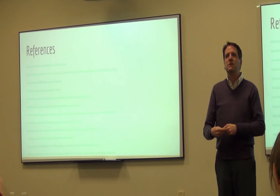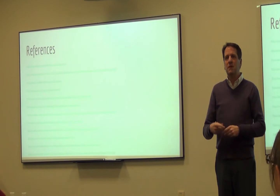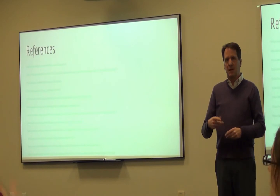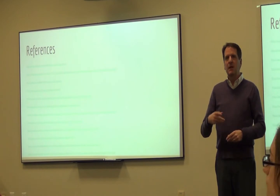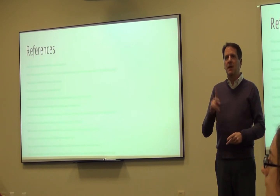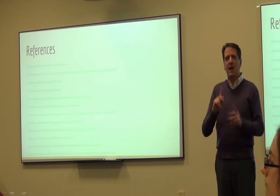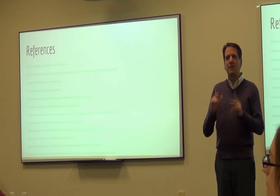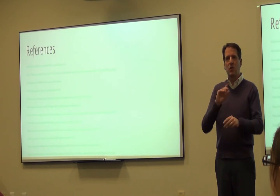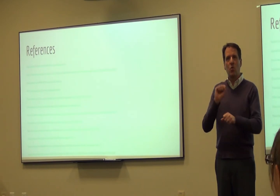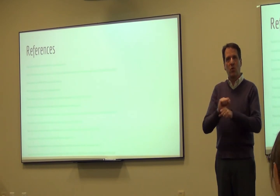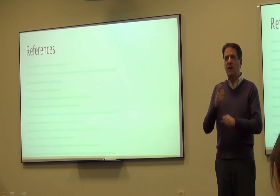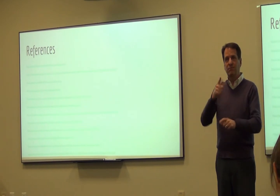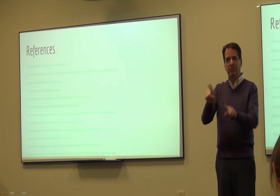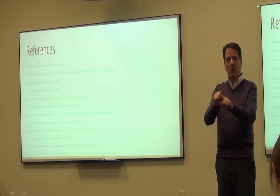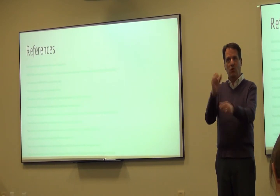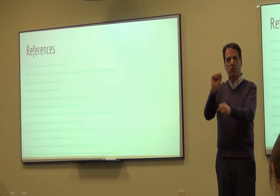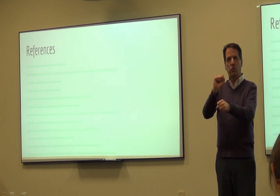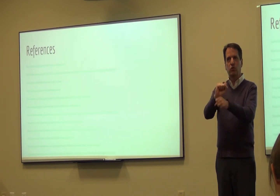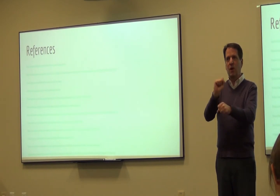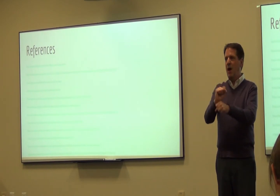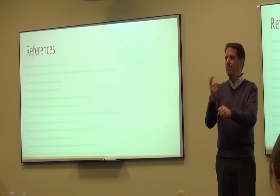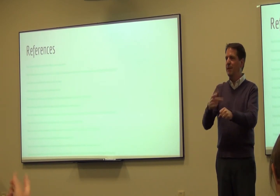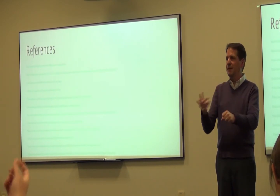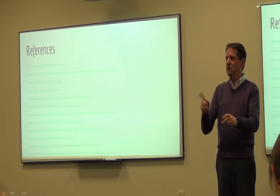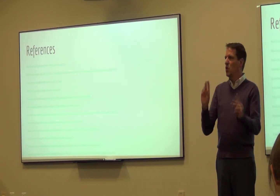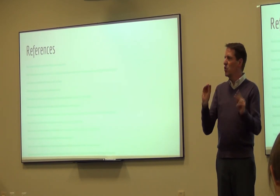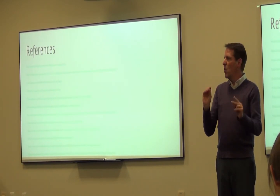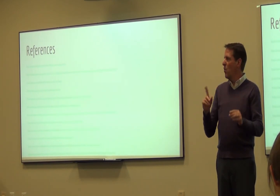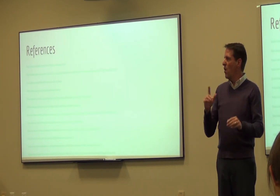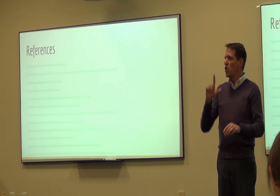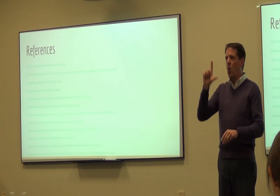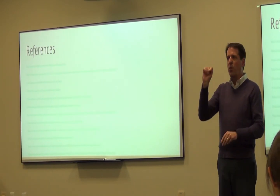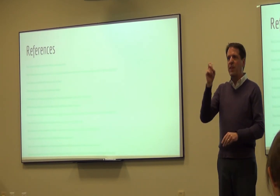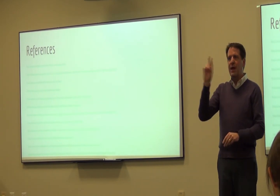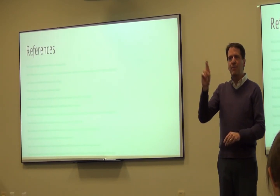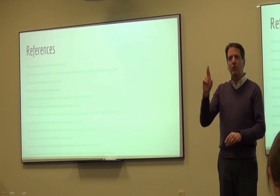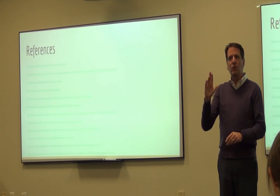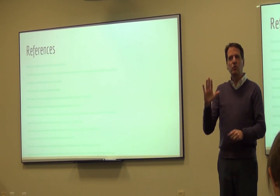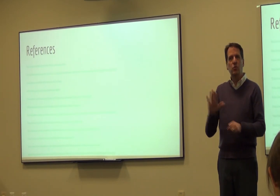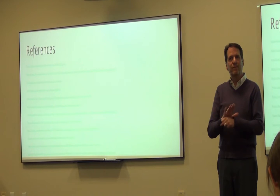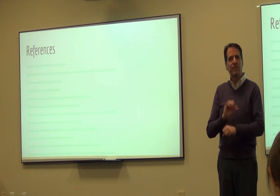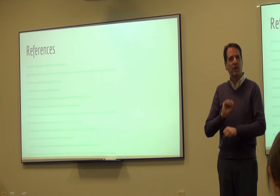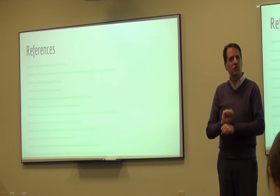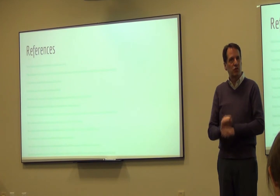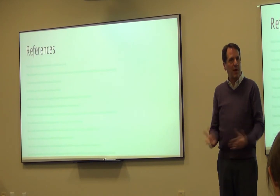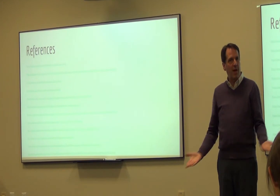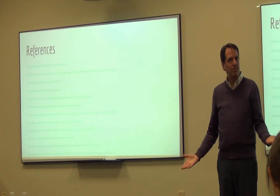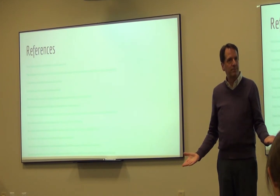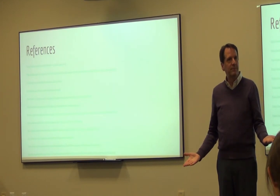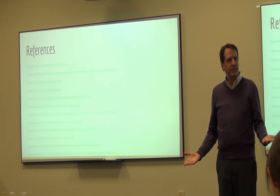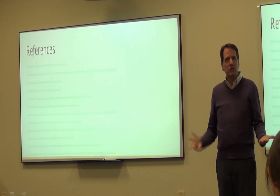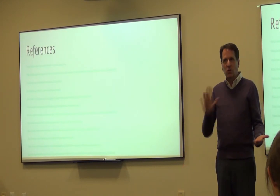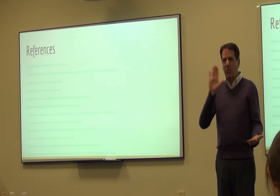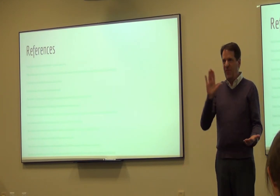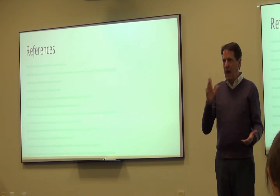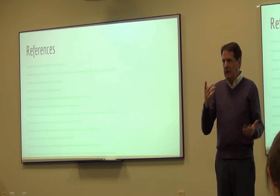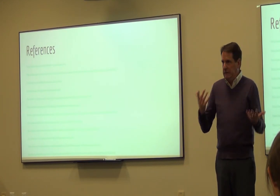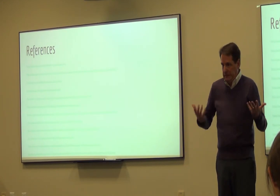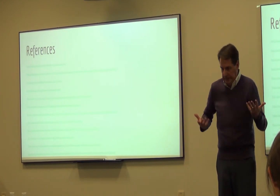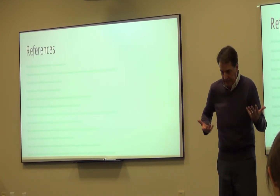you, keep tradition alive or have future generations? Yeah, there's no labor, no bodies to cover the job.